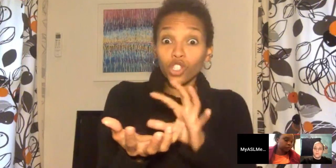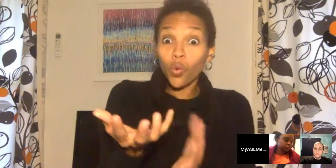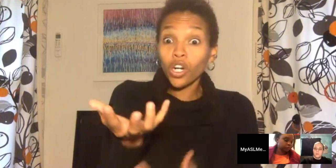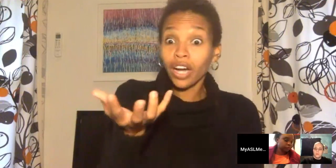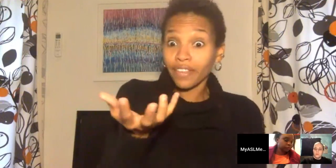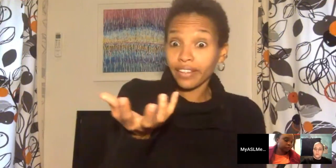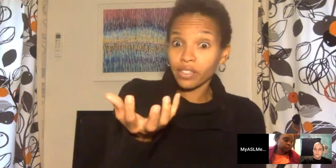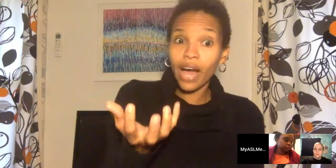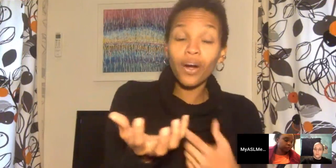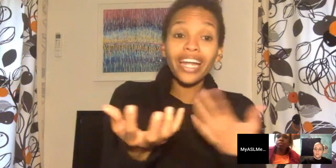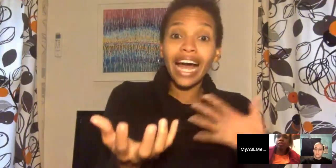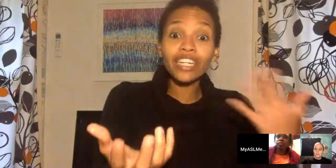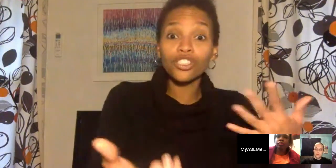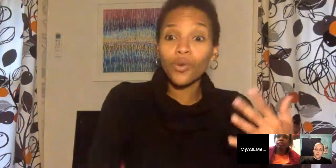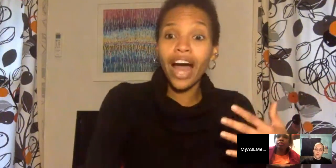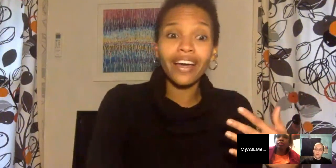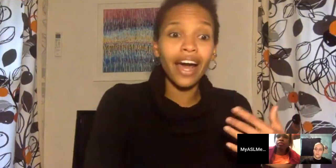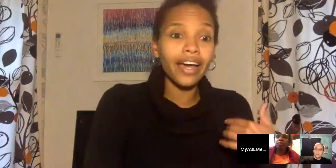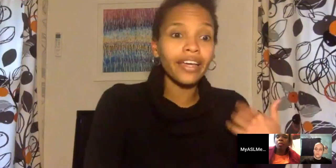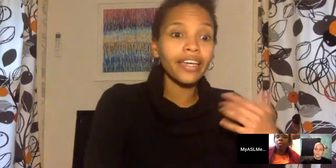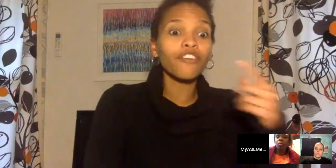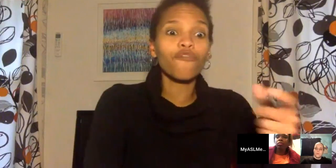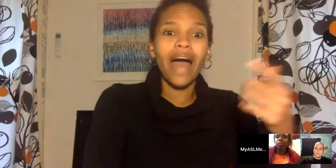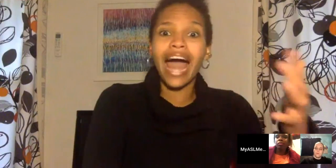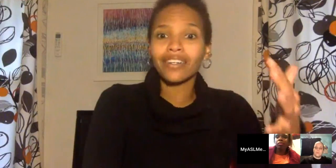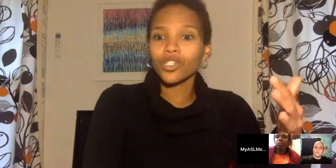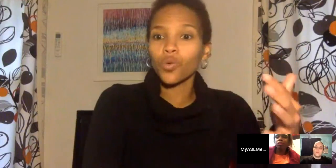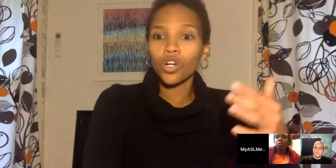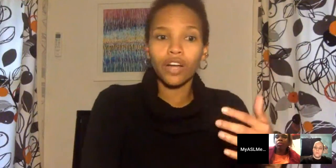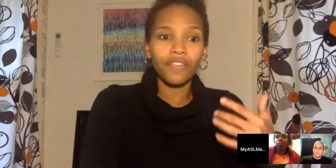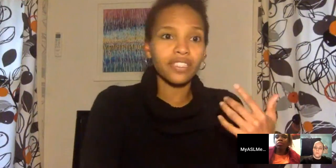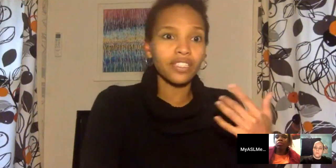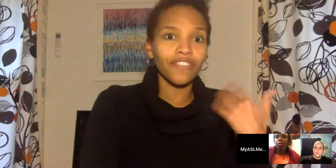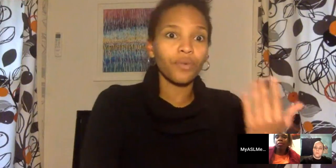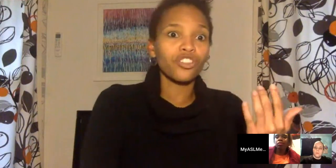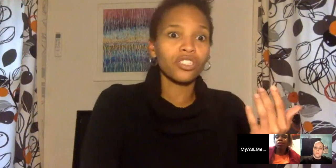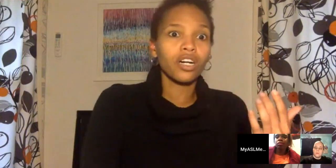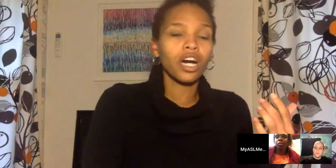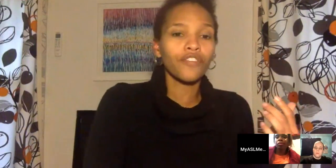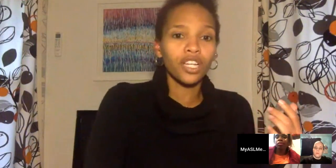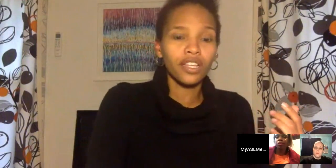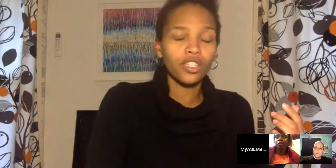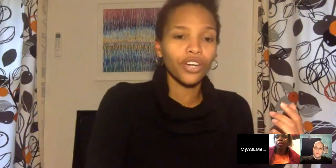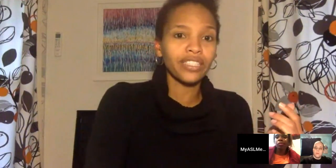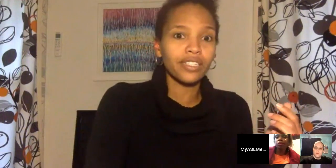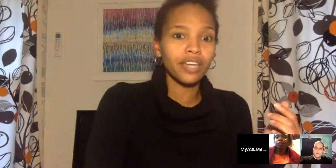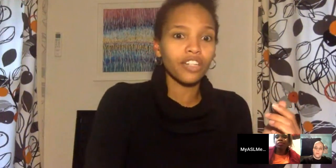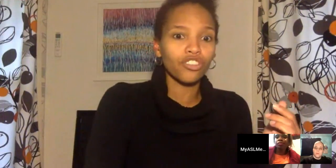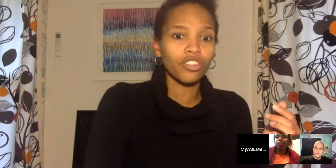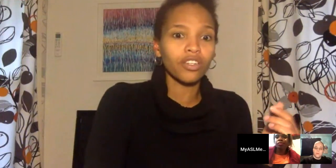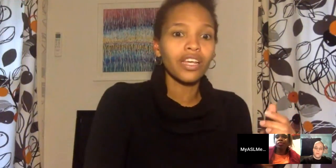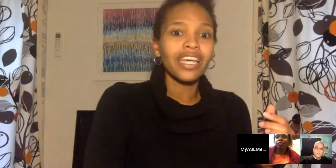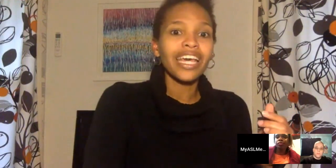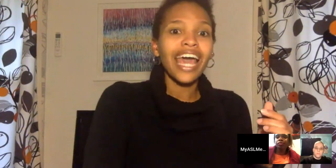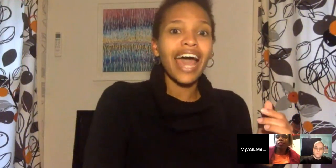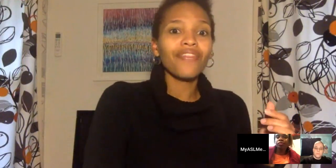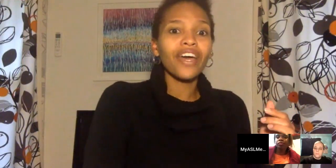to work on this? What can I do? How can I give back to work on this stuff that we just uncovered in this great discussion? And then